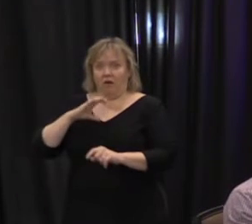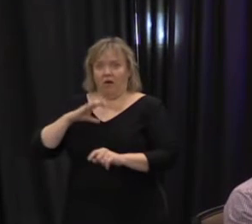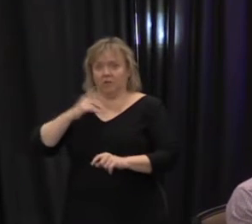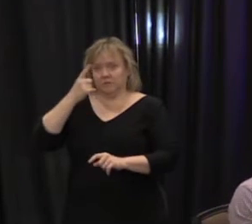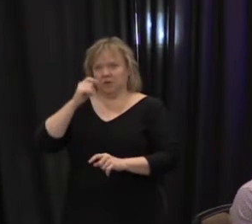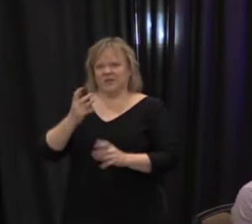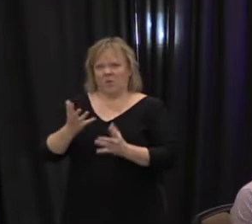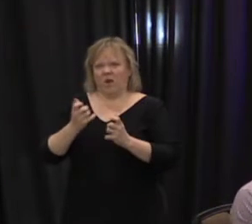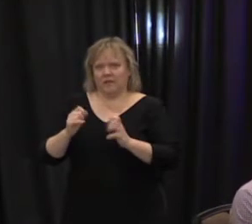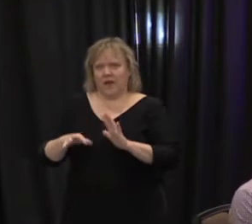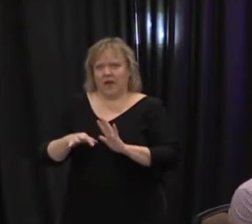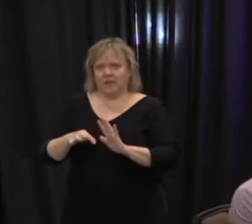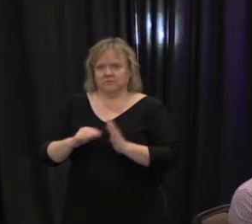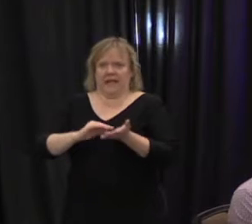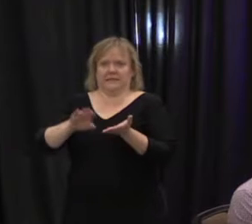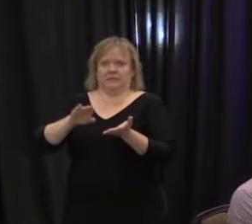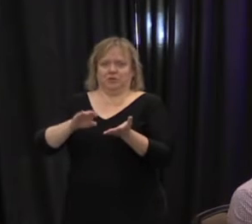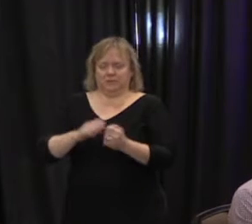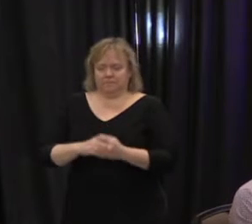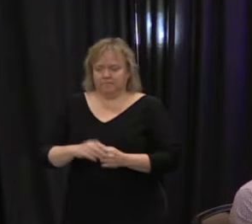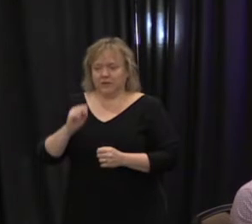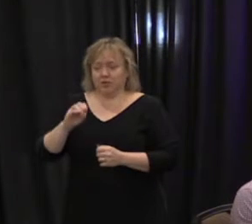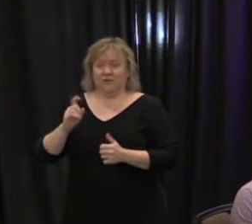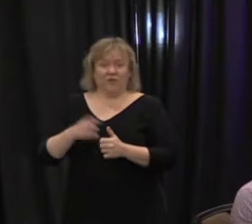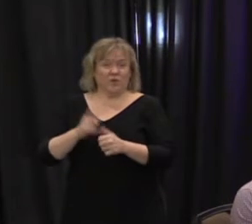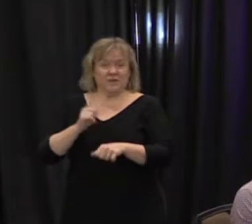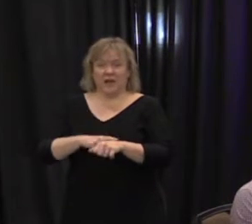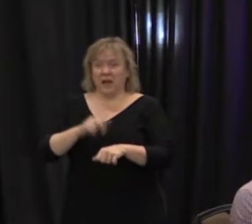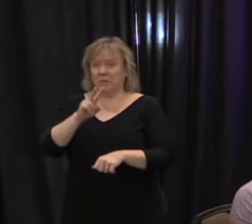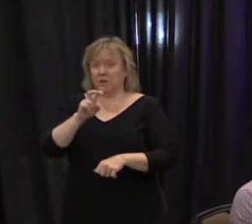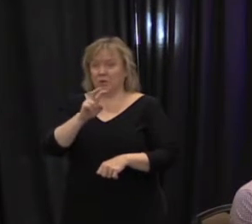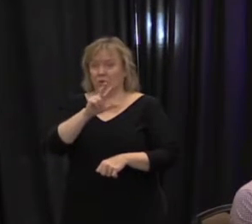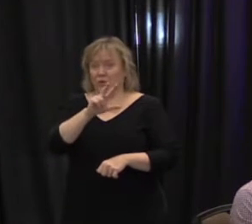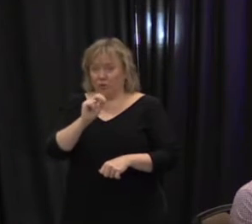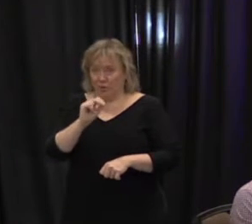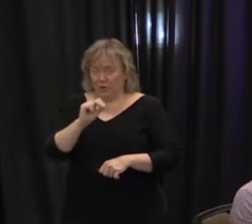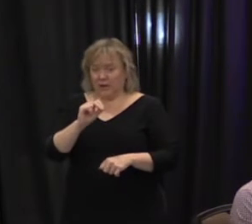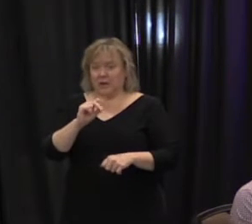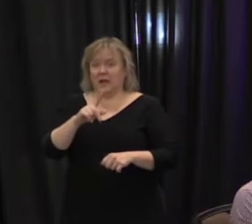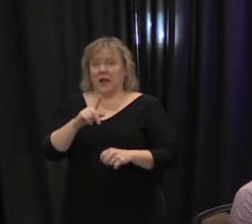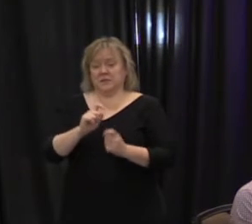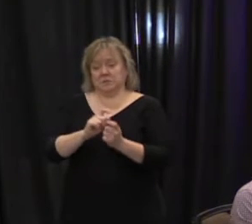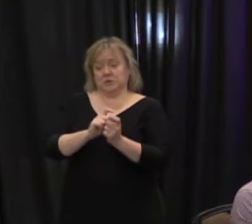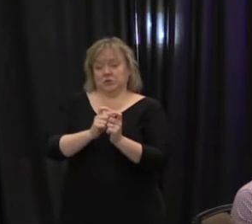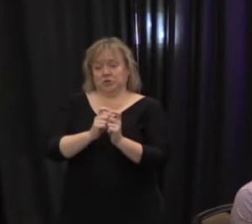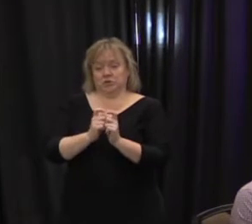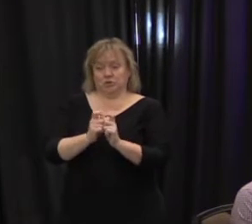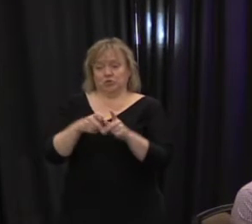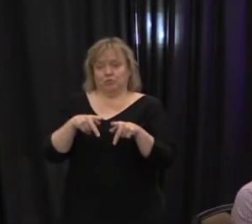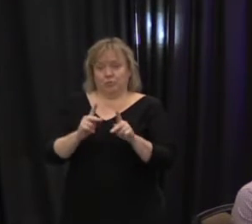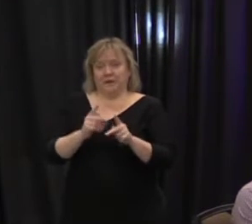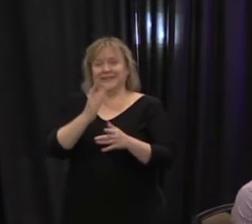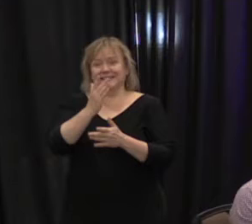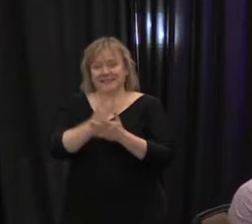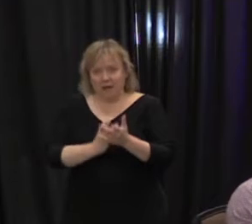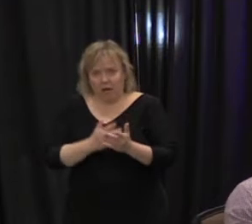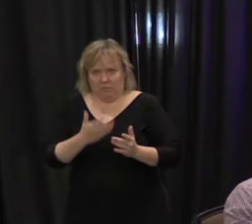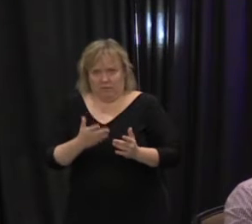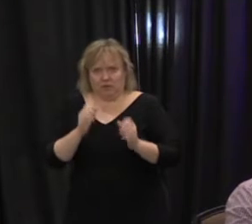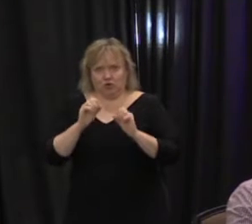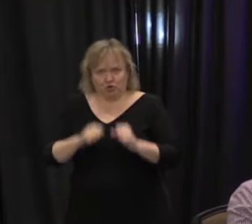So this is the first time Section 230 has been amended to allow some material to be prosecuted under